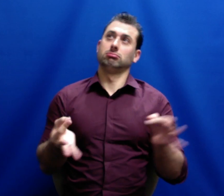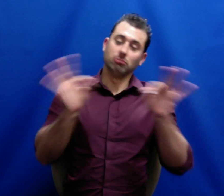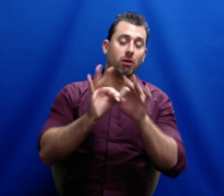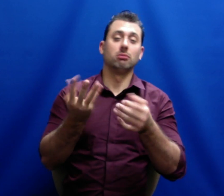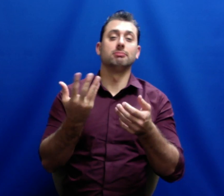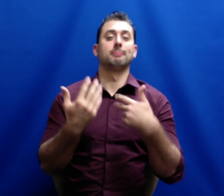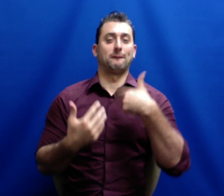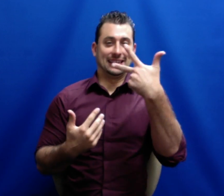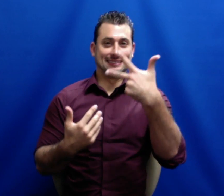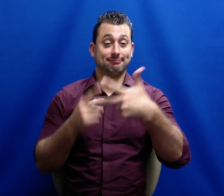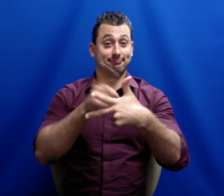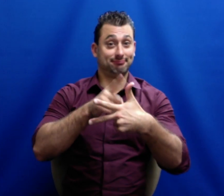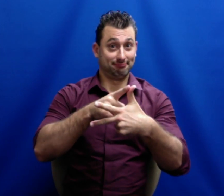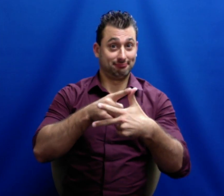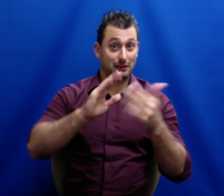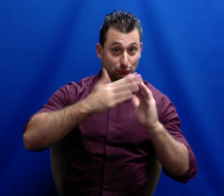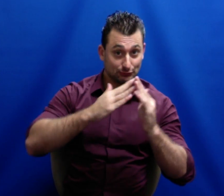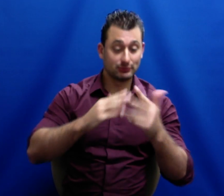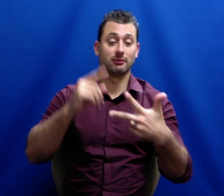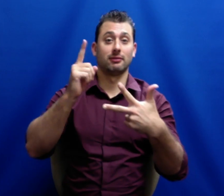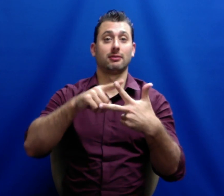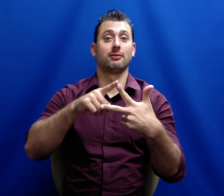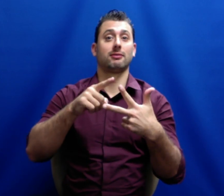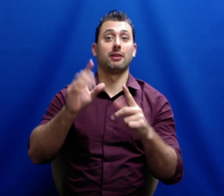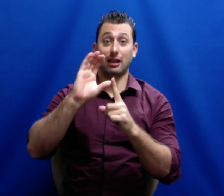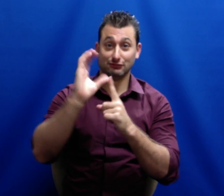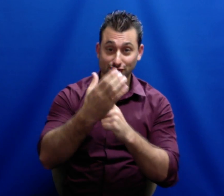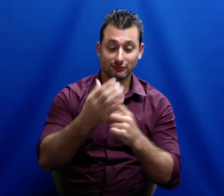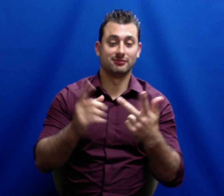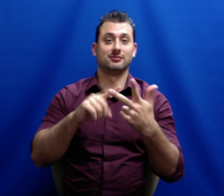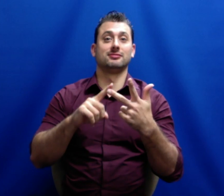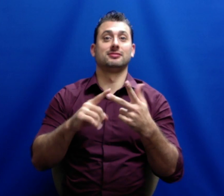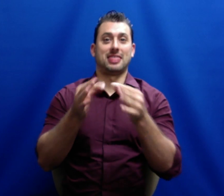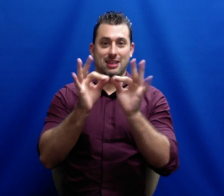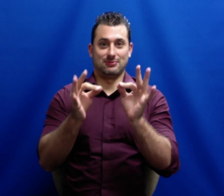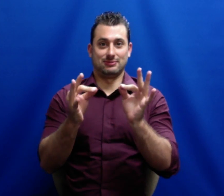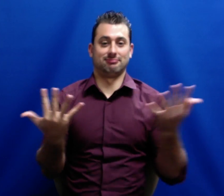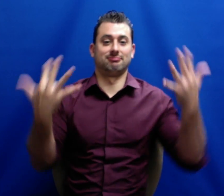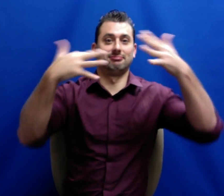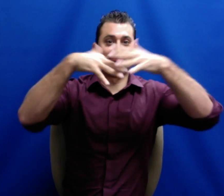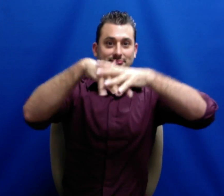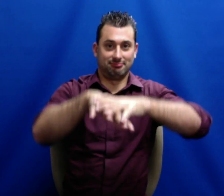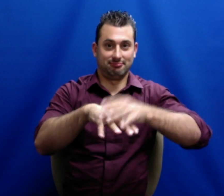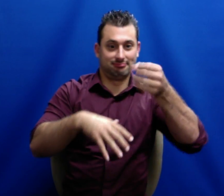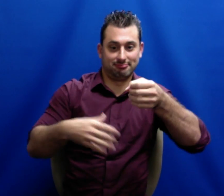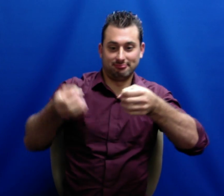three of the three items. You have community, culture, and then language. And these three items overlap, and in the center you